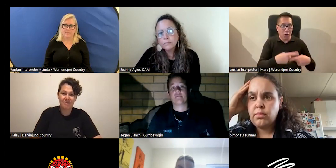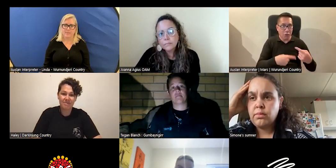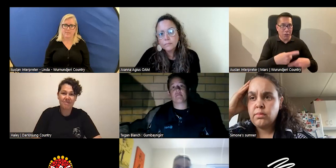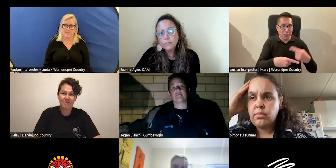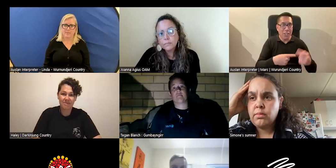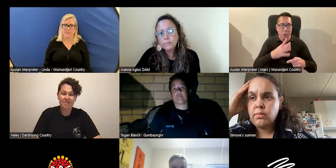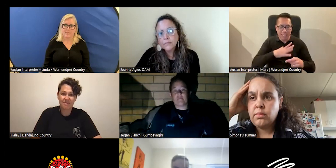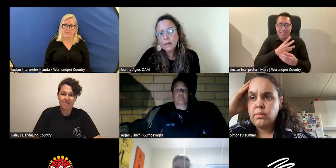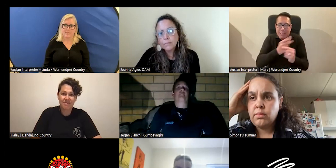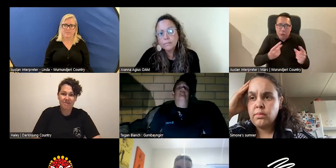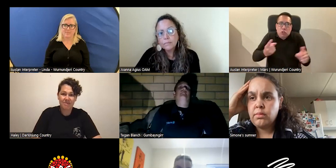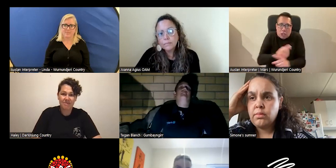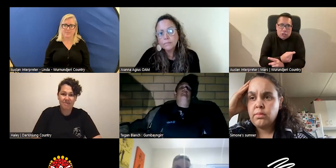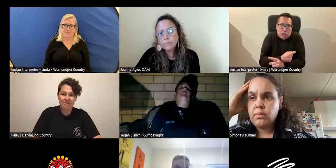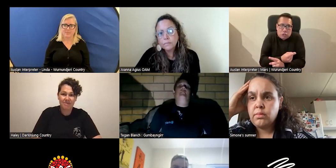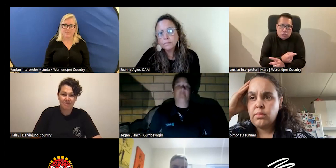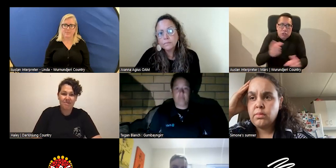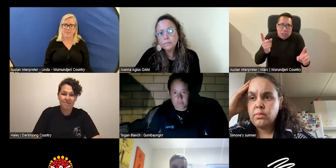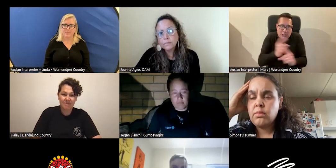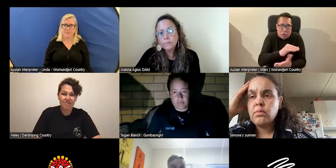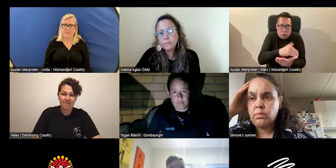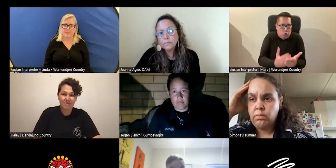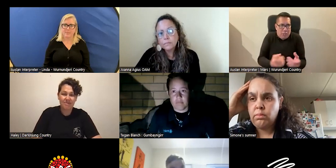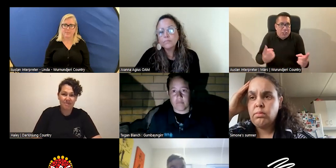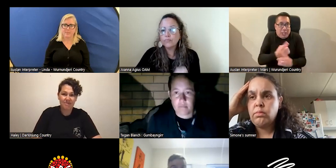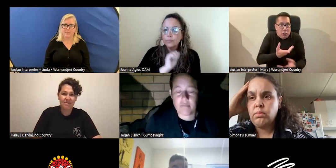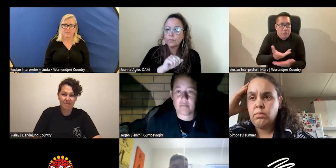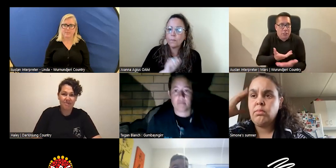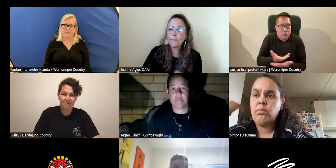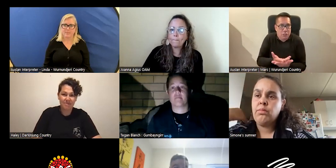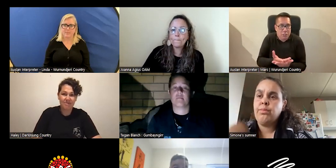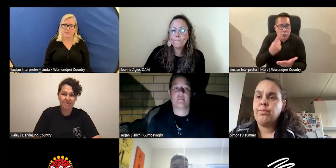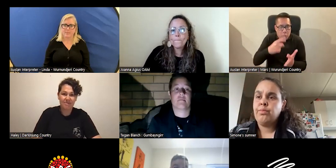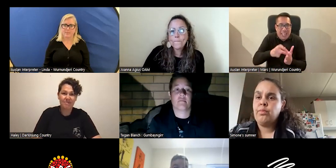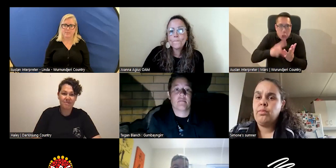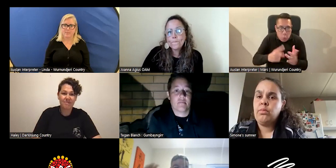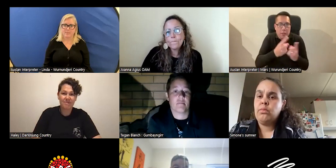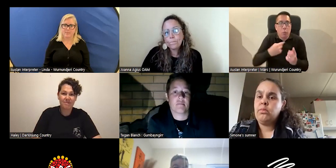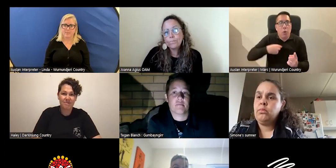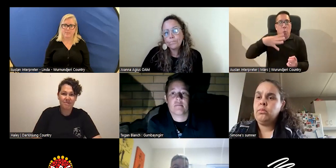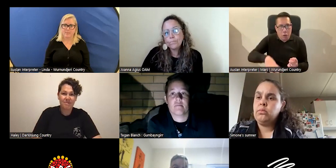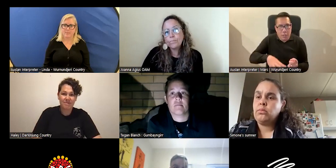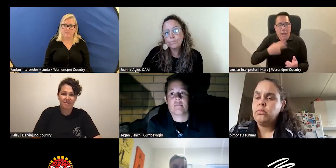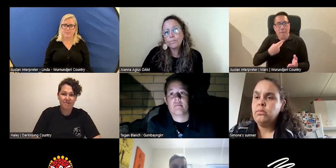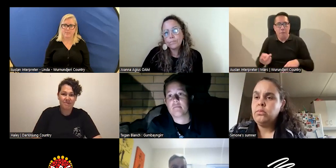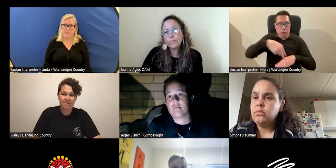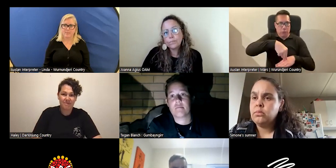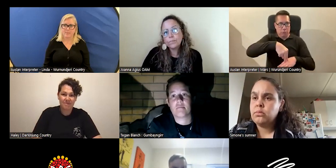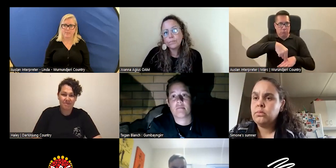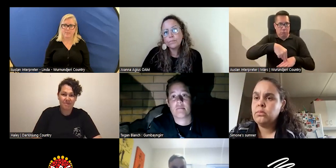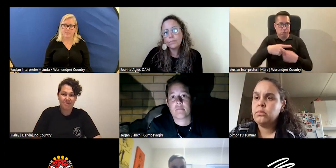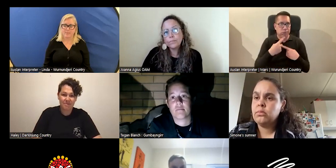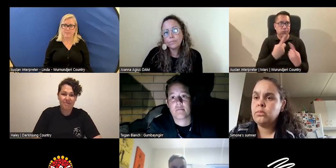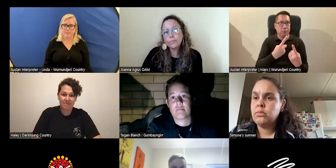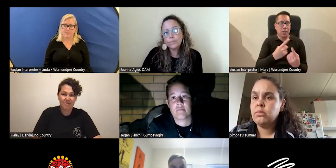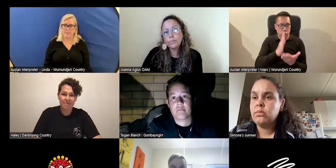the narrative and change the conversation so that we can do all the things that we want to do, and having a voice at the higher end and